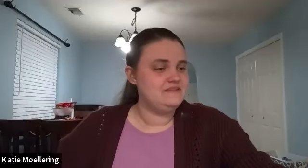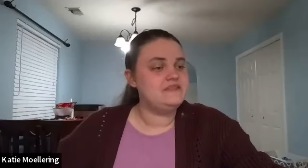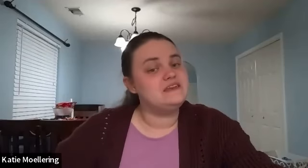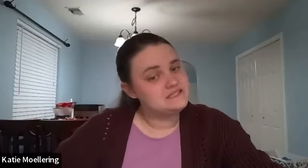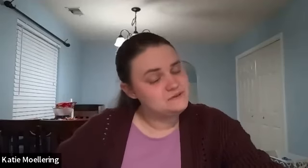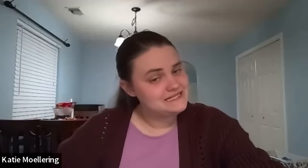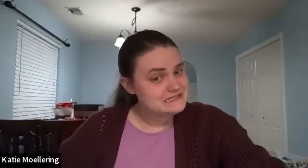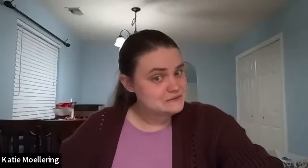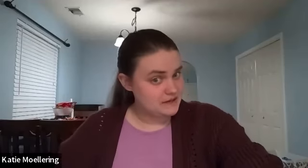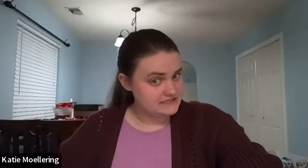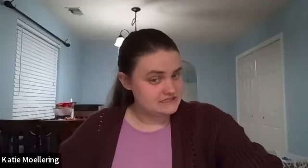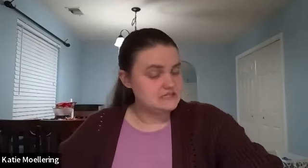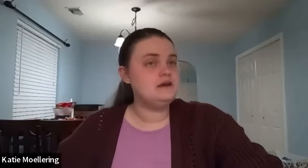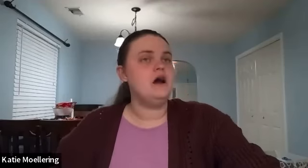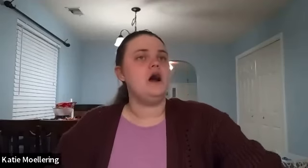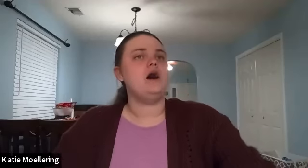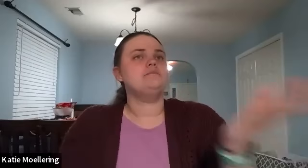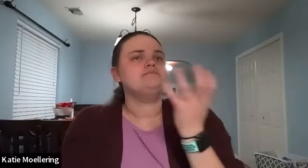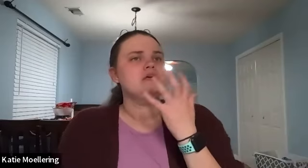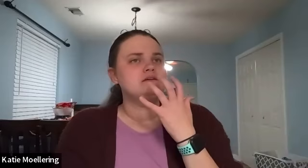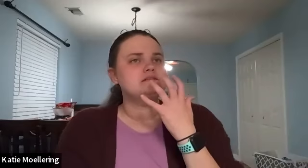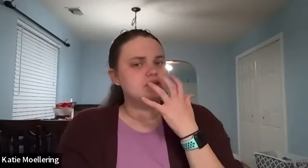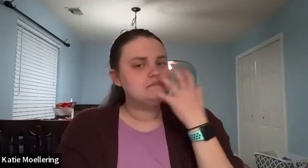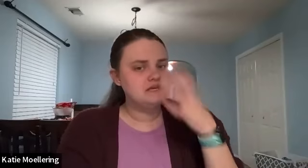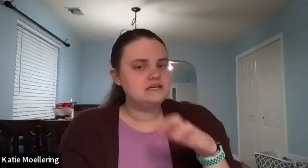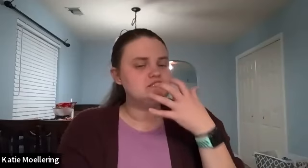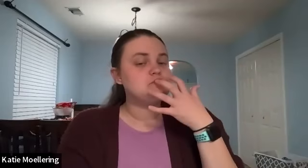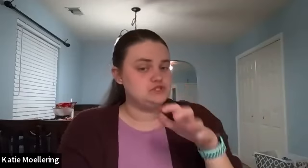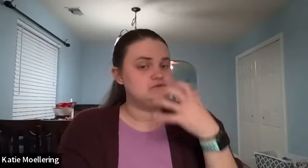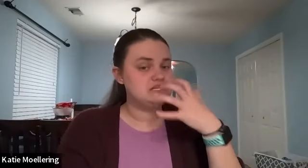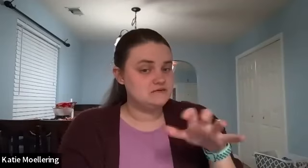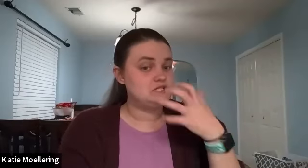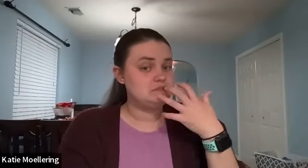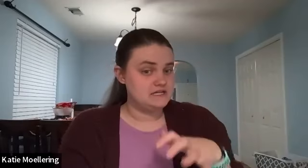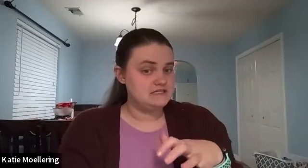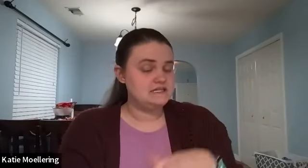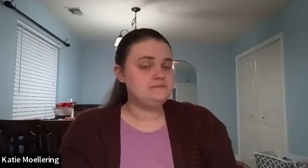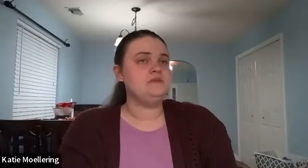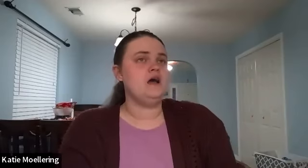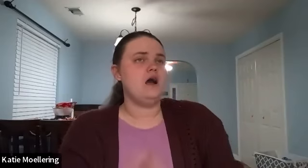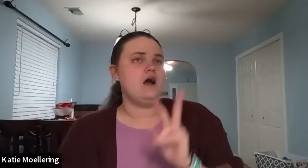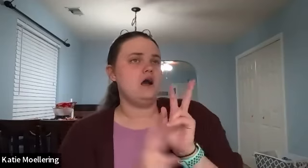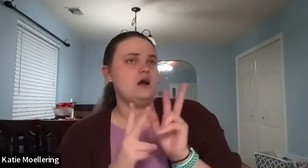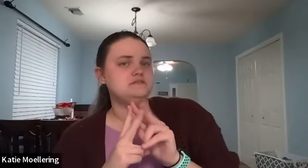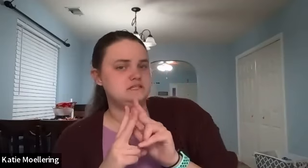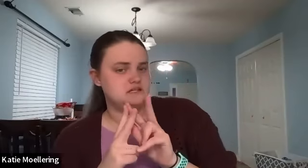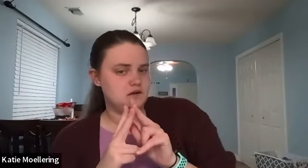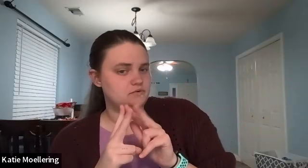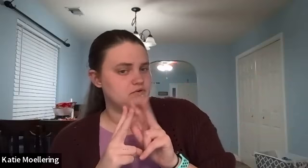Then the next one is spicy. Some kids will do this for spicy. I've seen a couple of